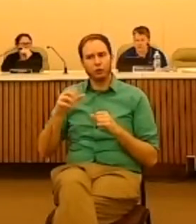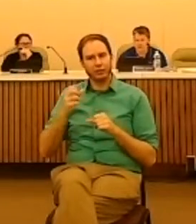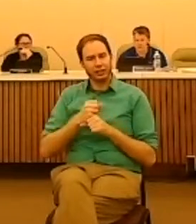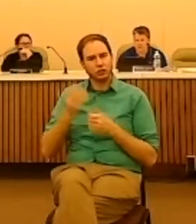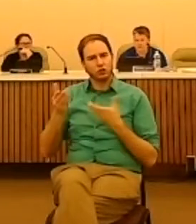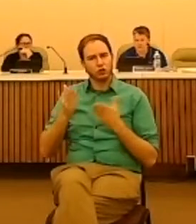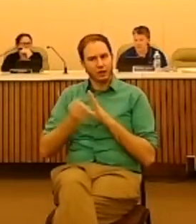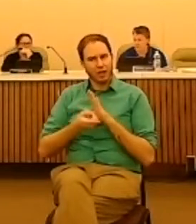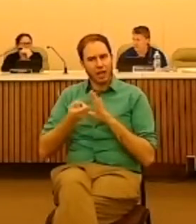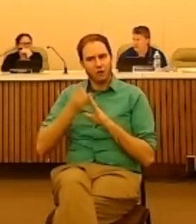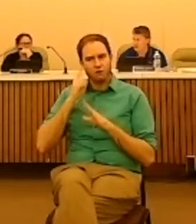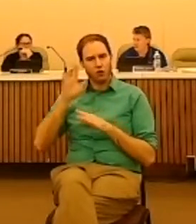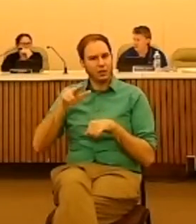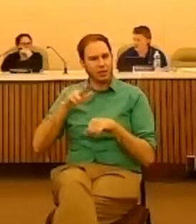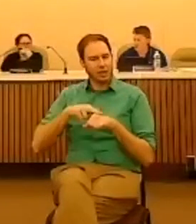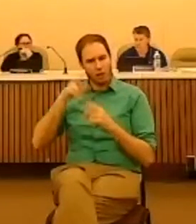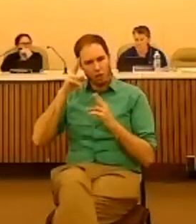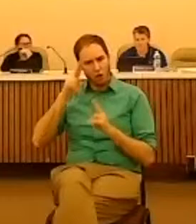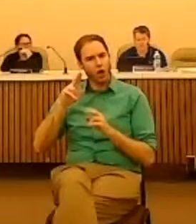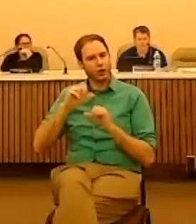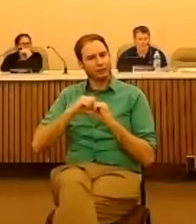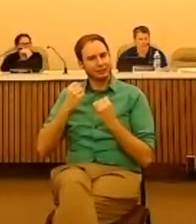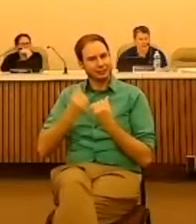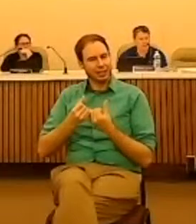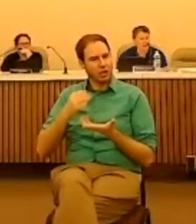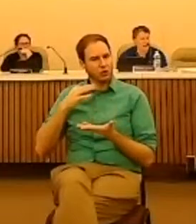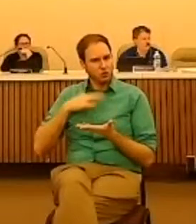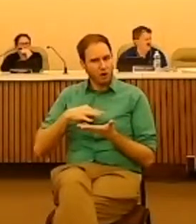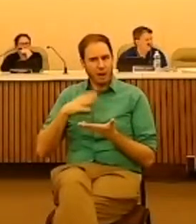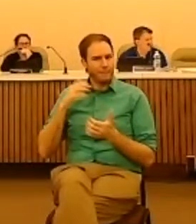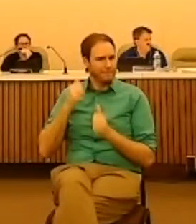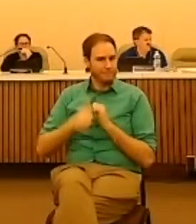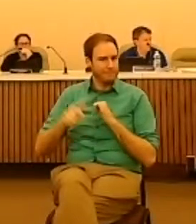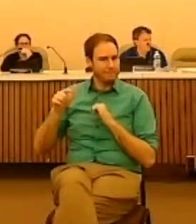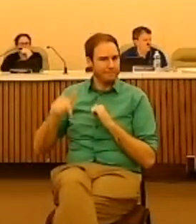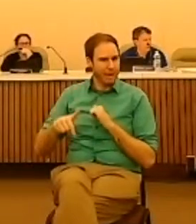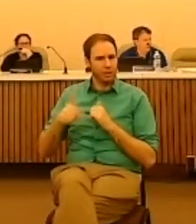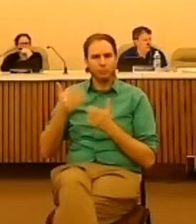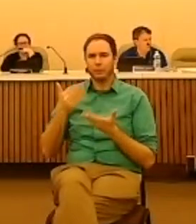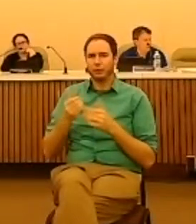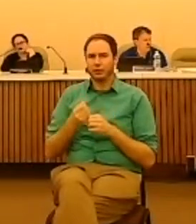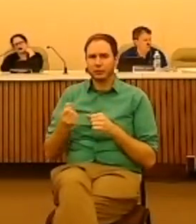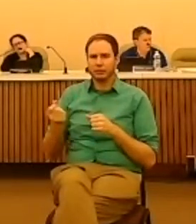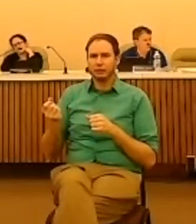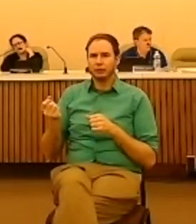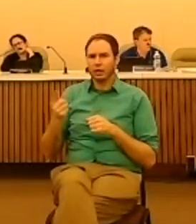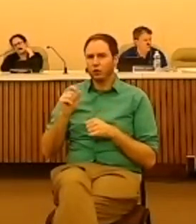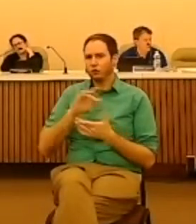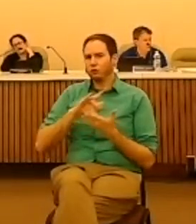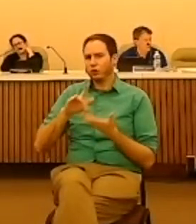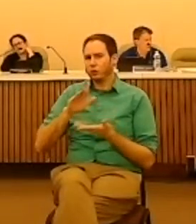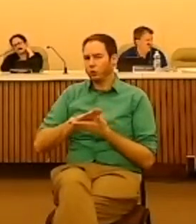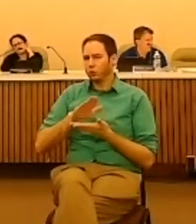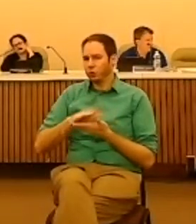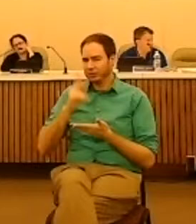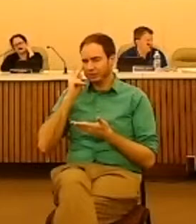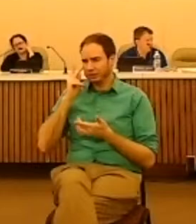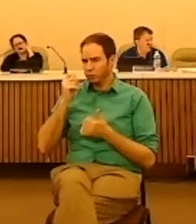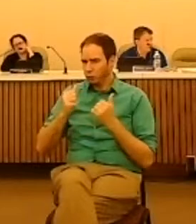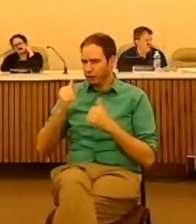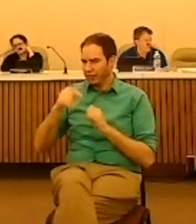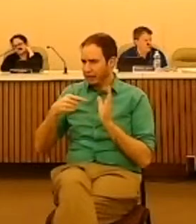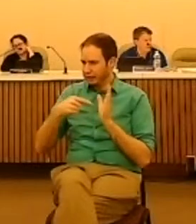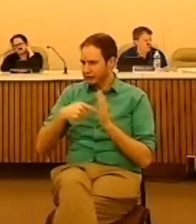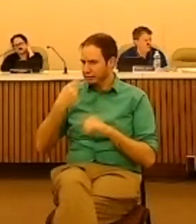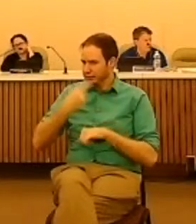their National Honor Society accreditation has passed. So we might want to reach out to the school next year to find out what that